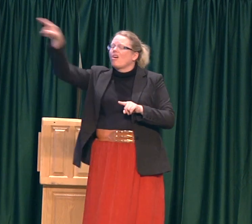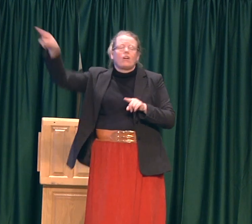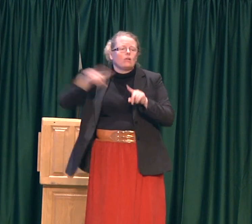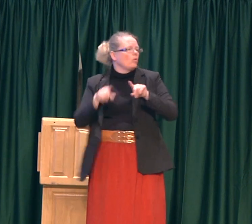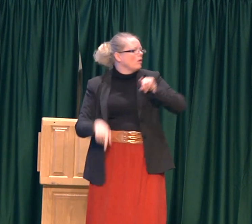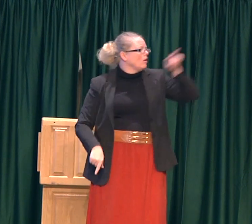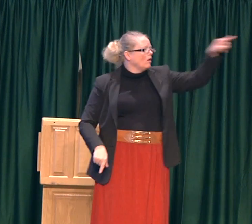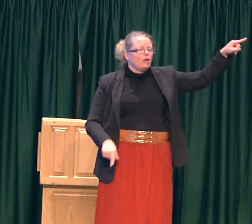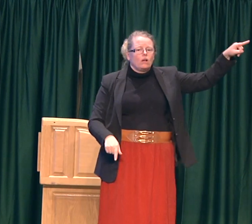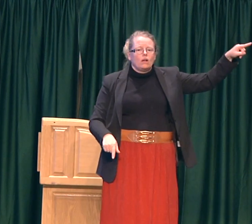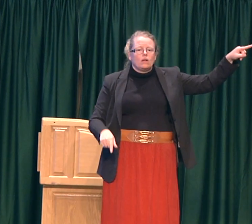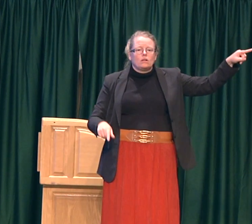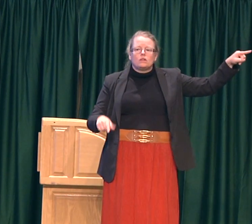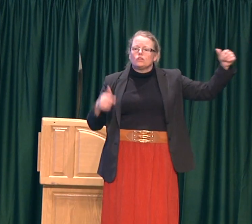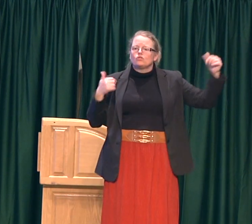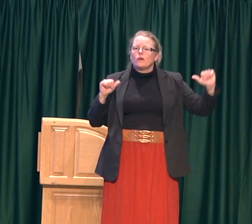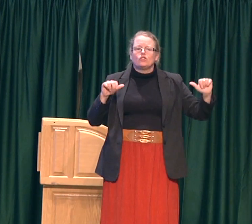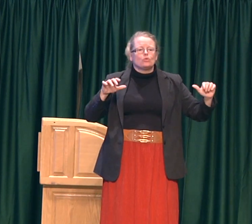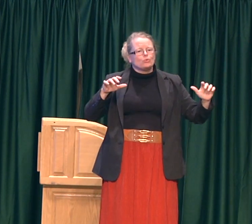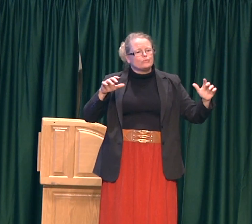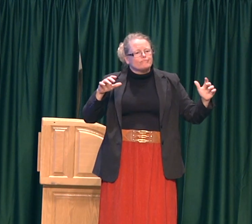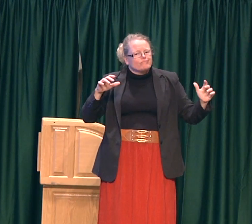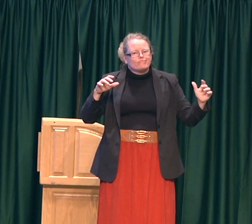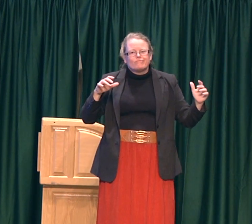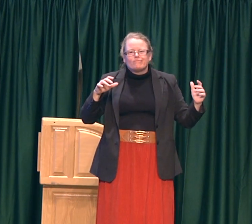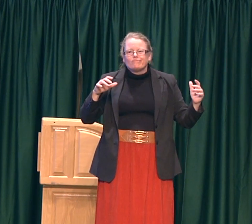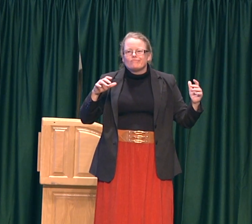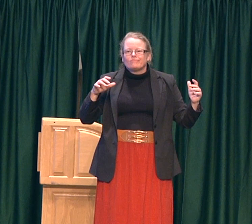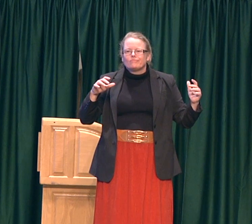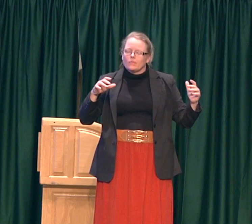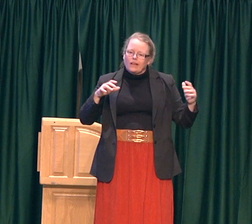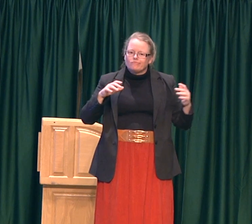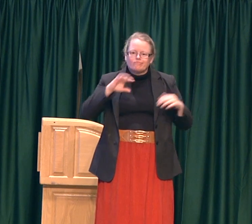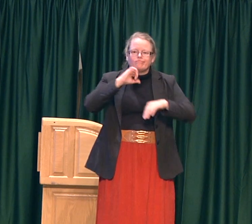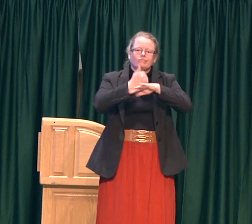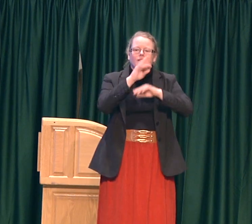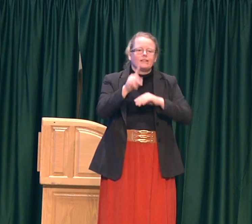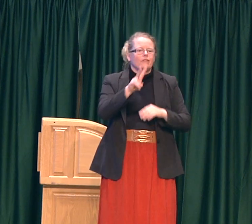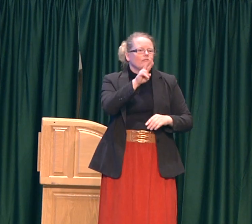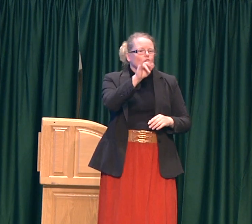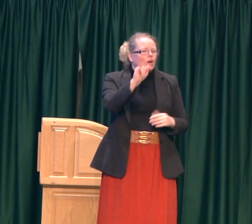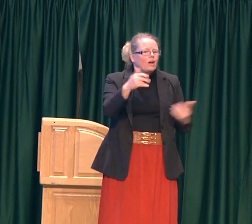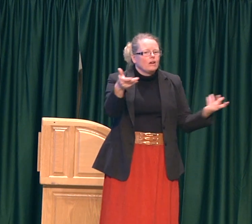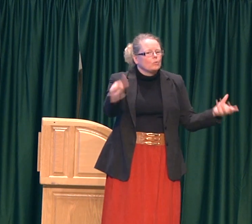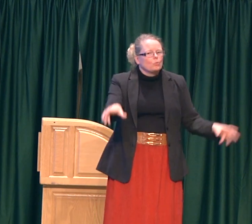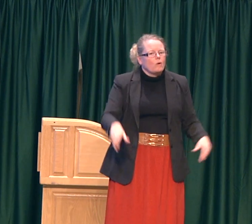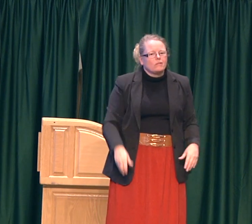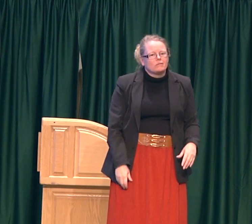we didn't want companies from hither and yon to come in and try to take over